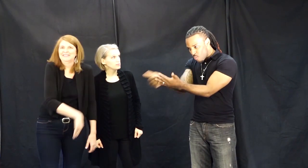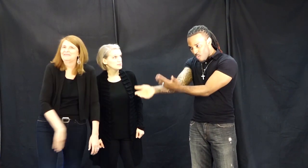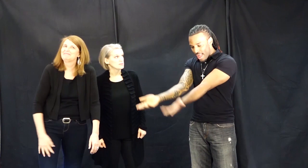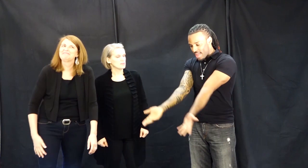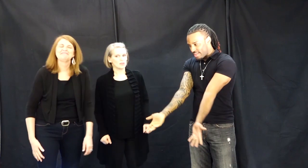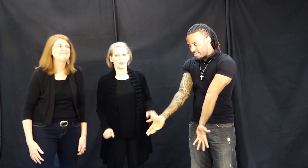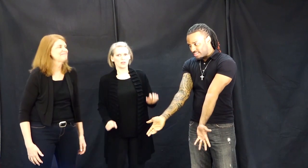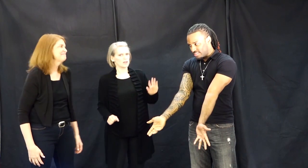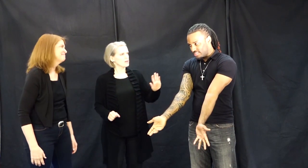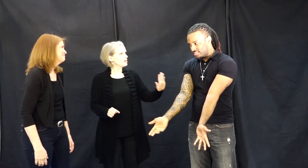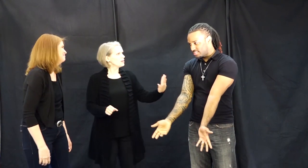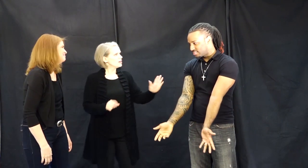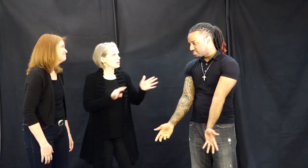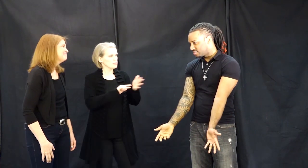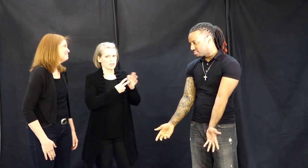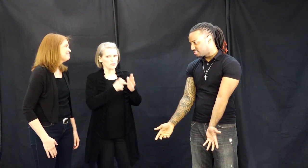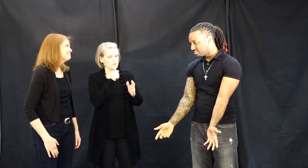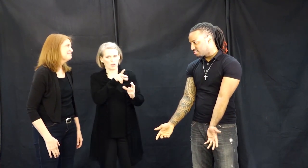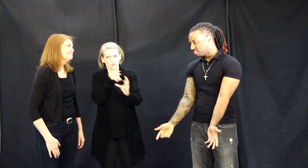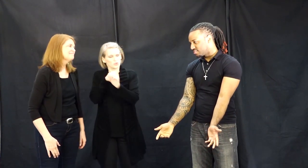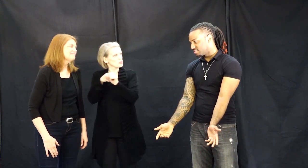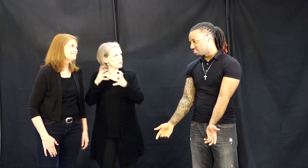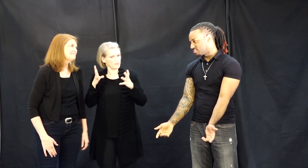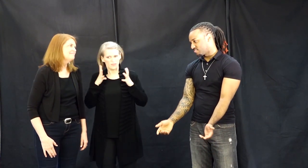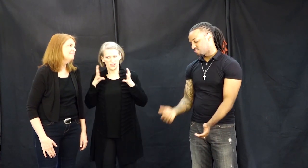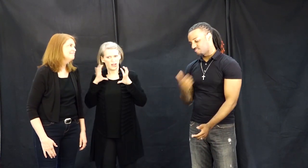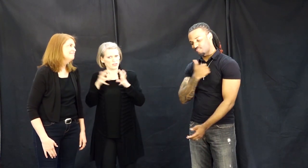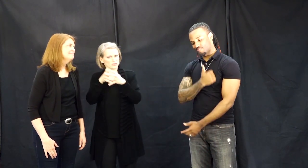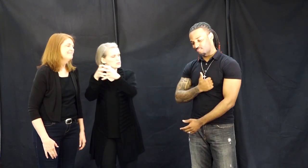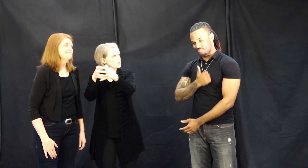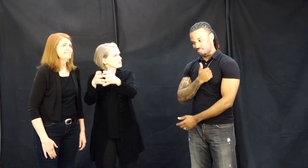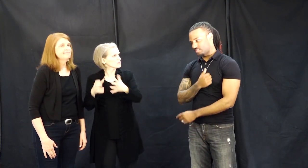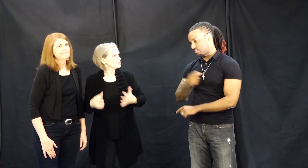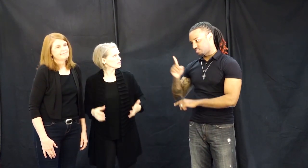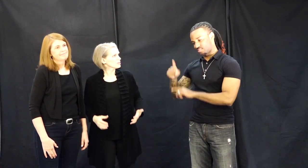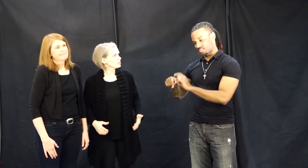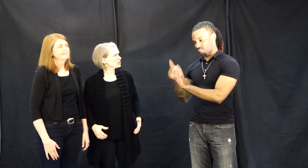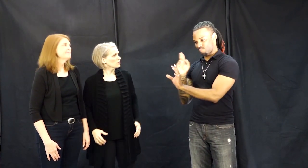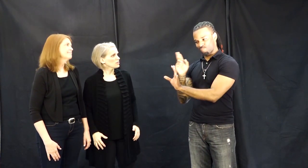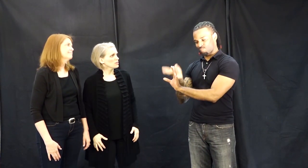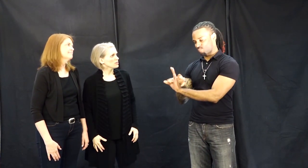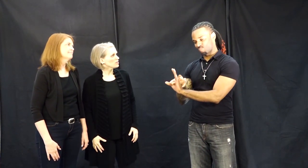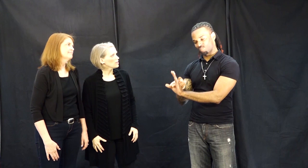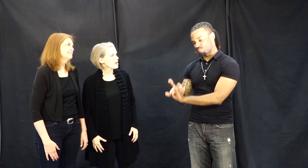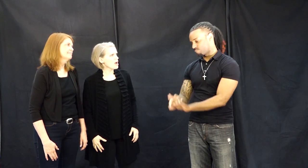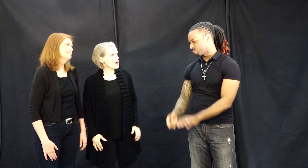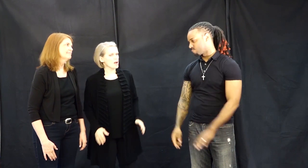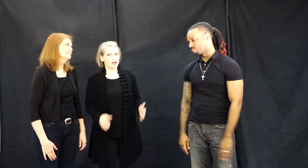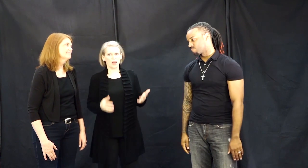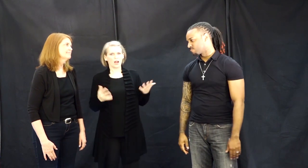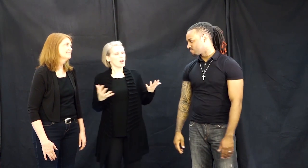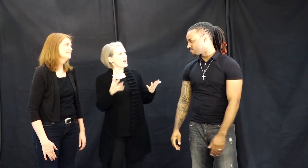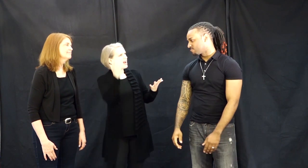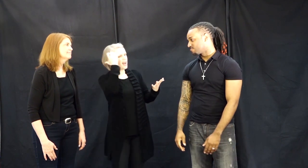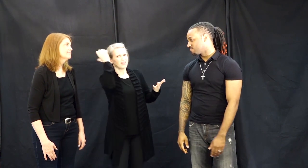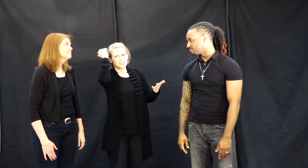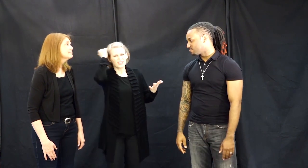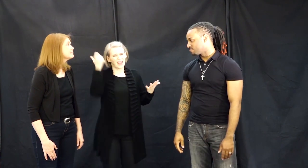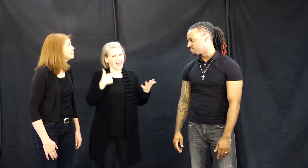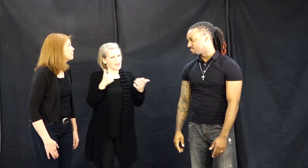anyway. You're not joining us, wait. I'm afraid I cannot join you upstate. Alexander, I came all